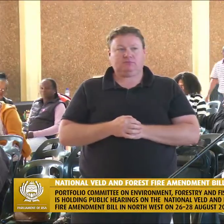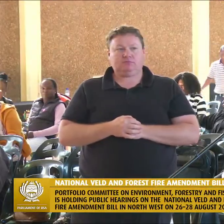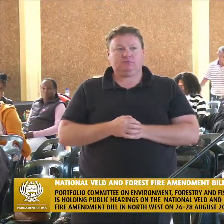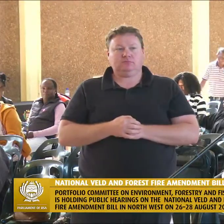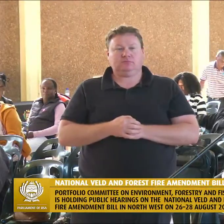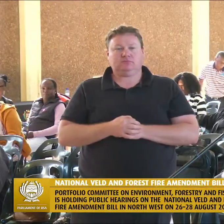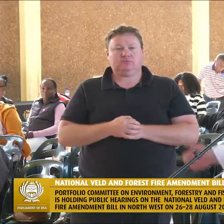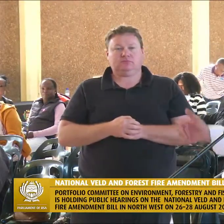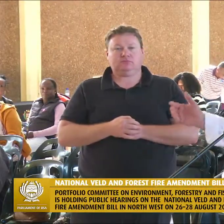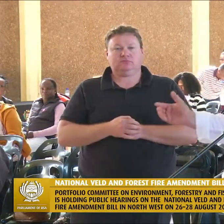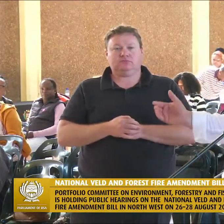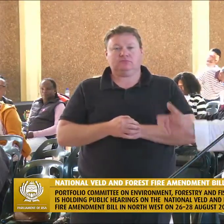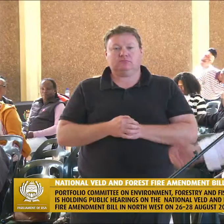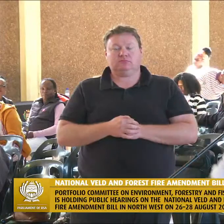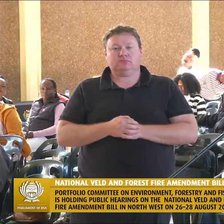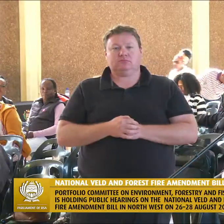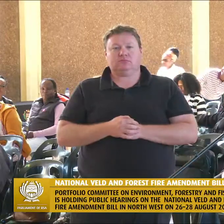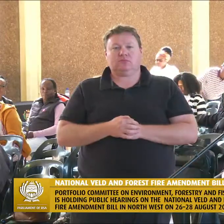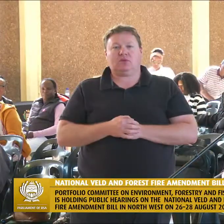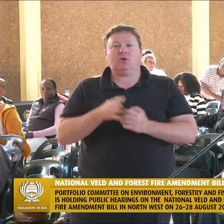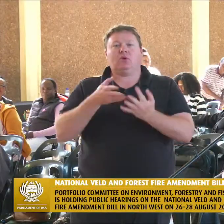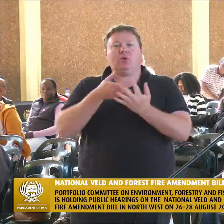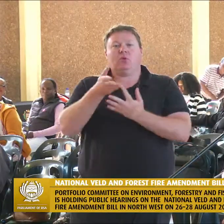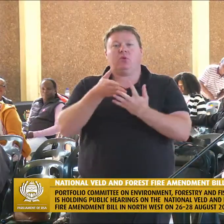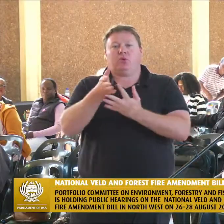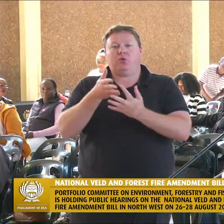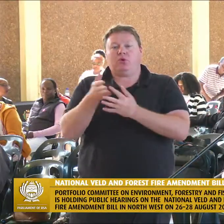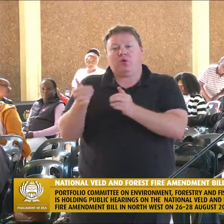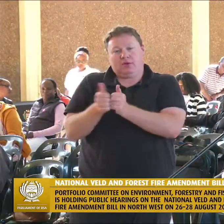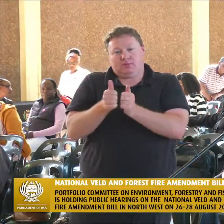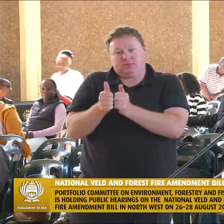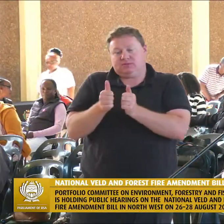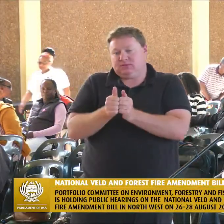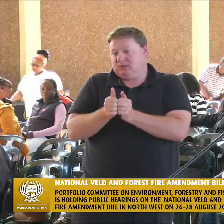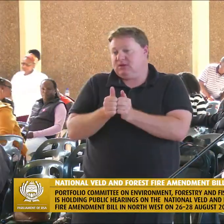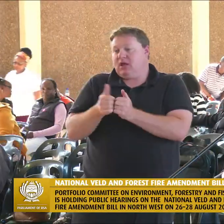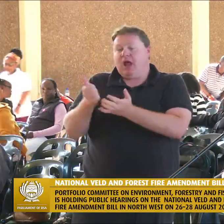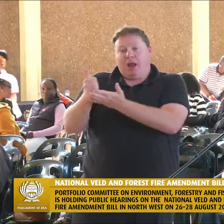this is through the auspices and the assistance of kosimabi